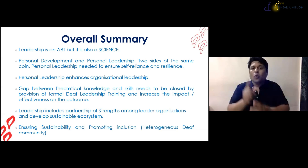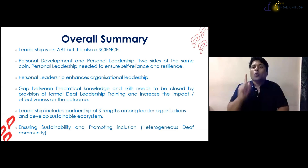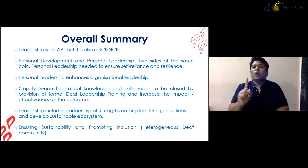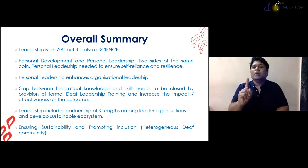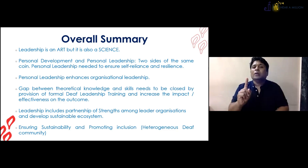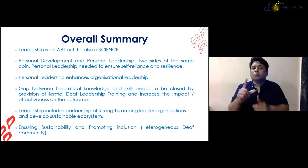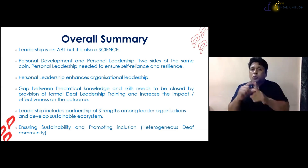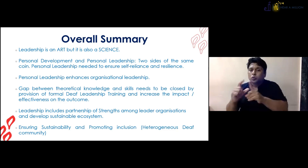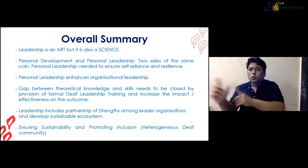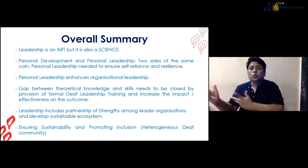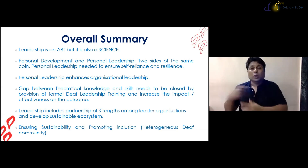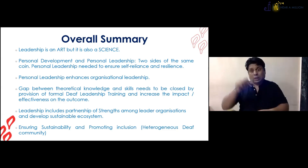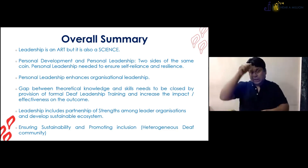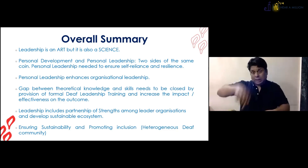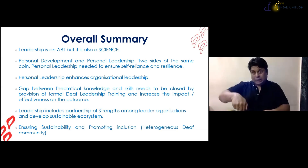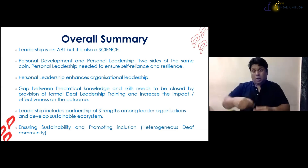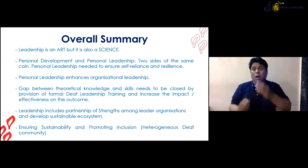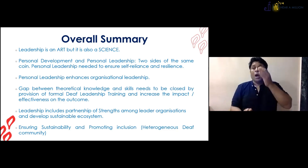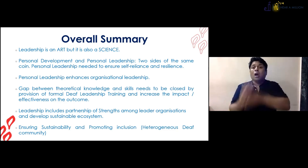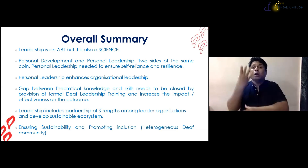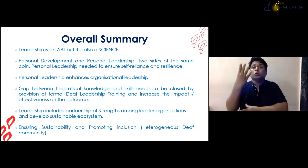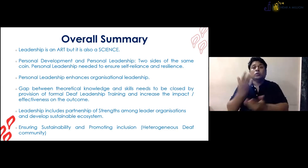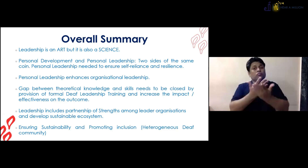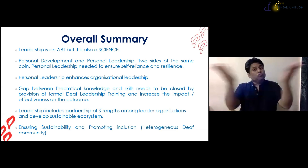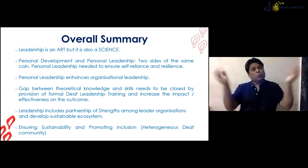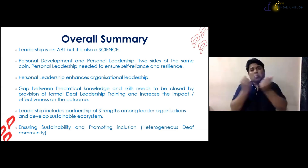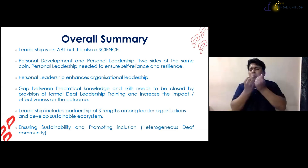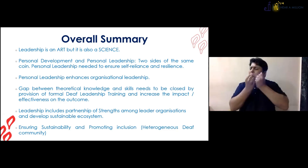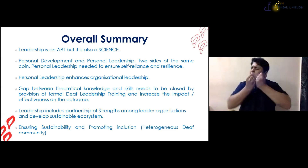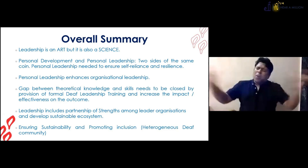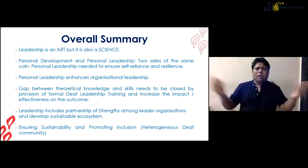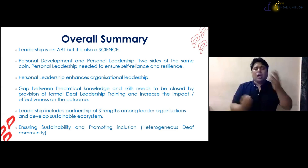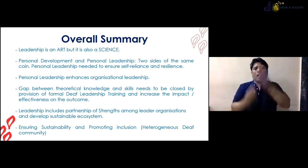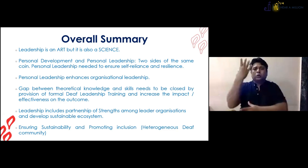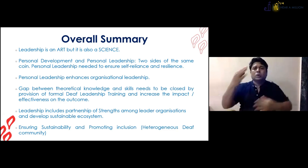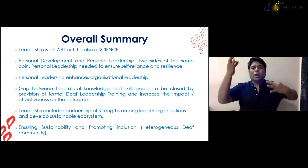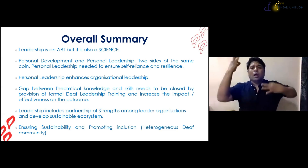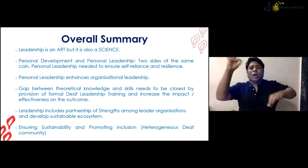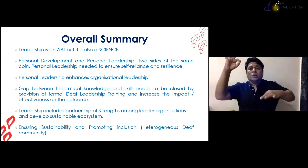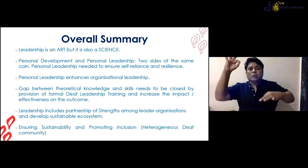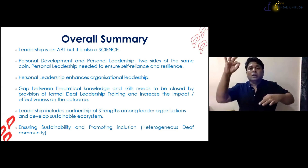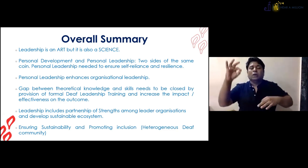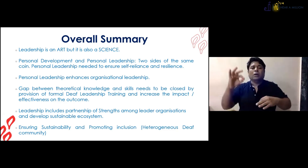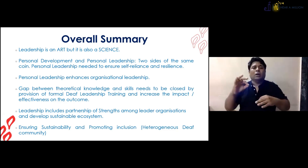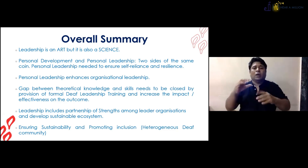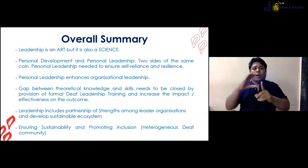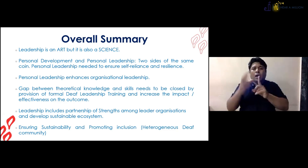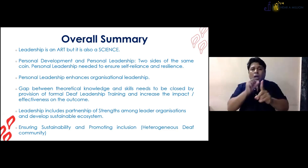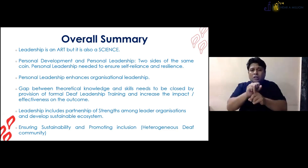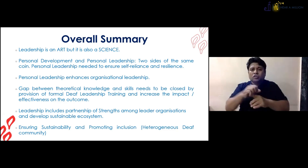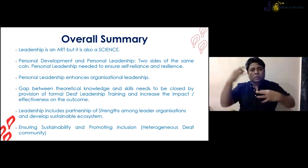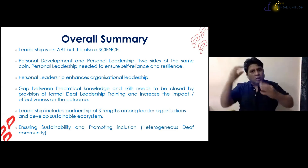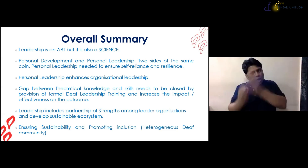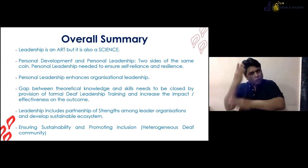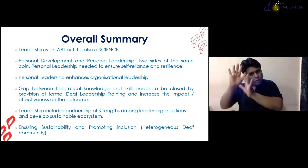have great skills, people who have great skills work together, build a sustainable ecosystem. So many associations now, like be it